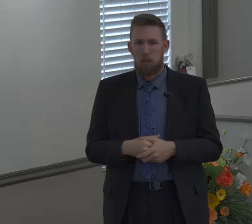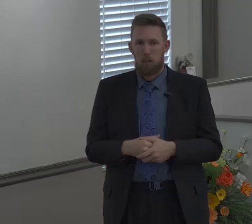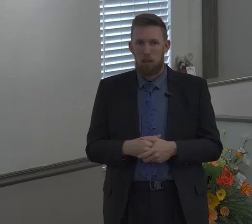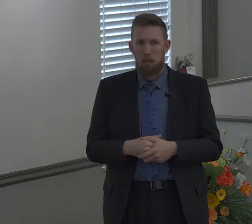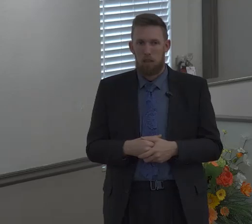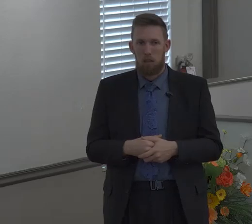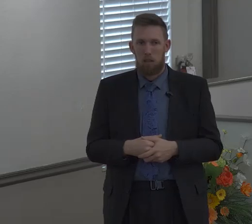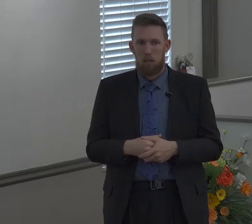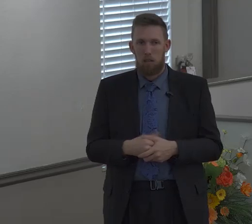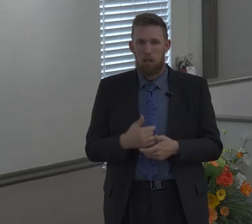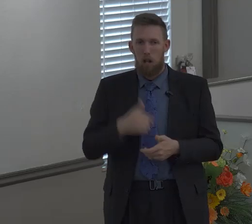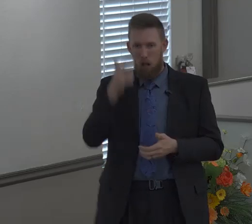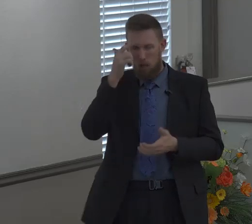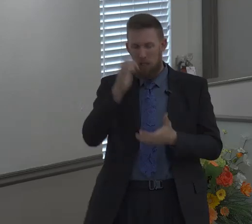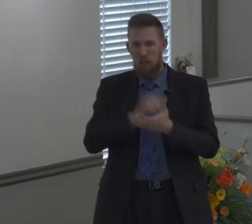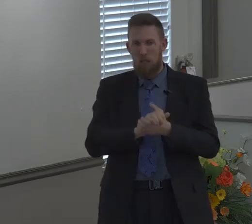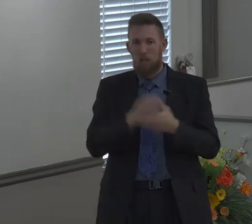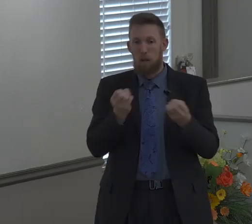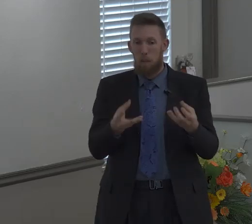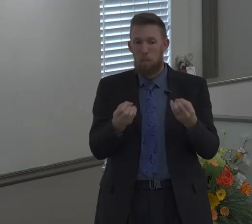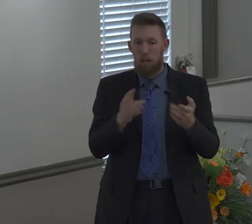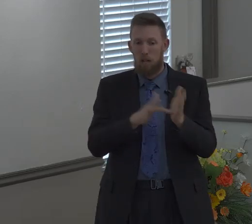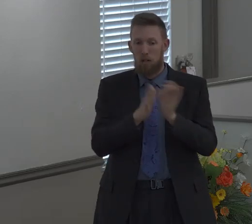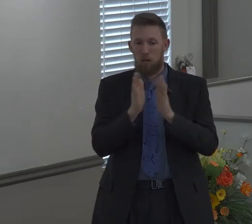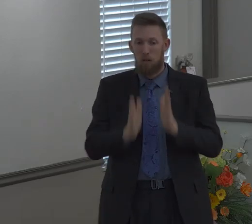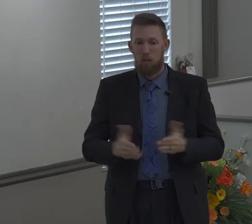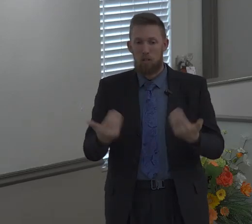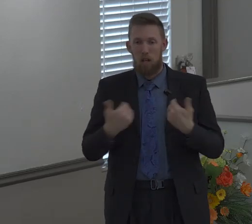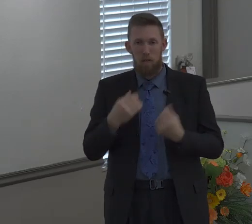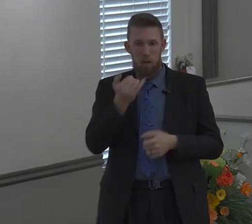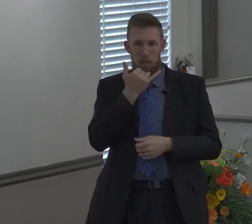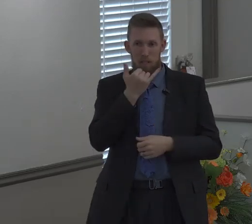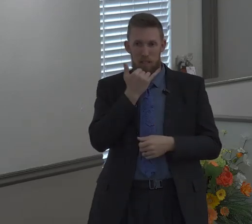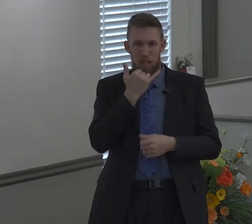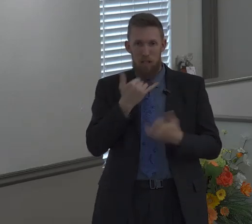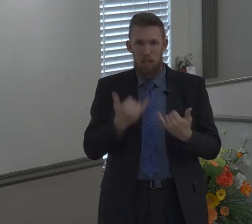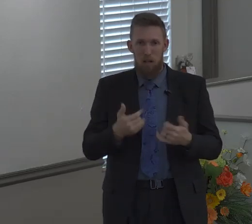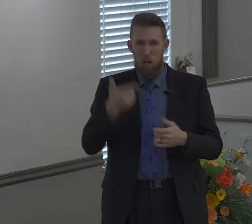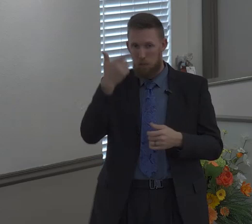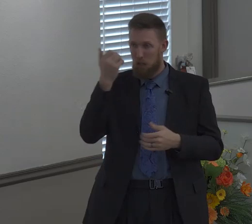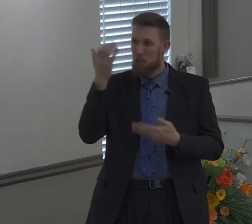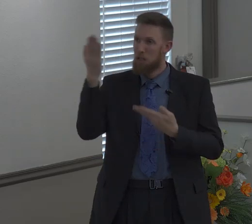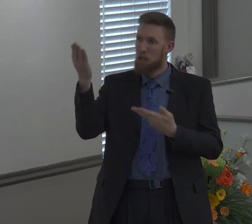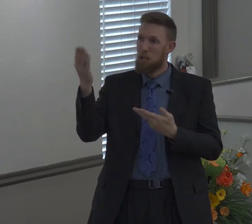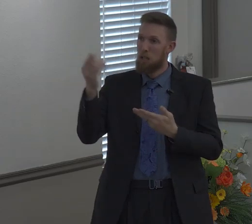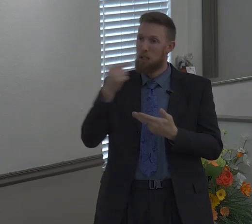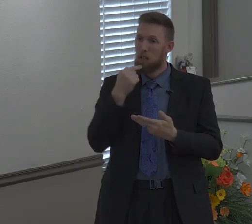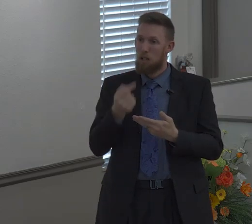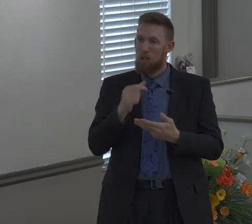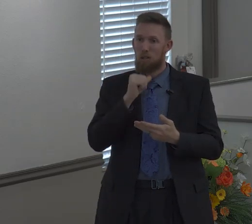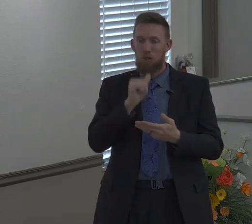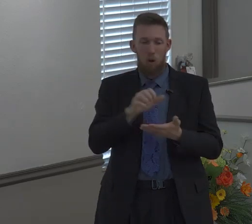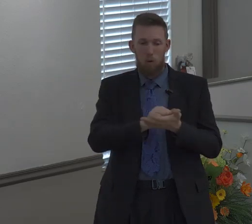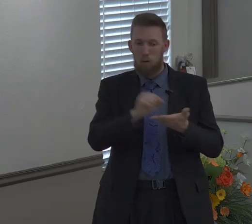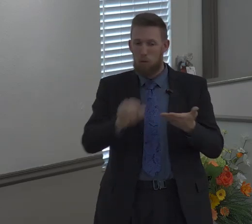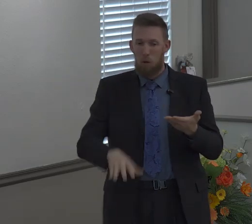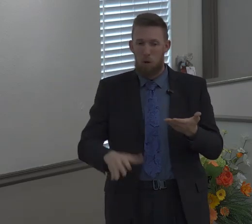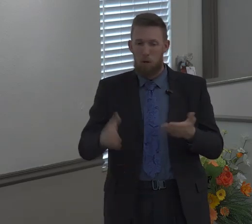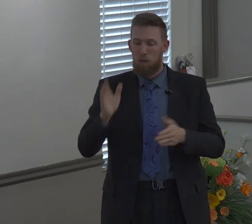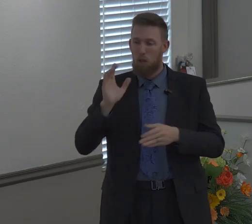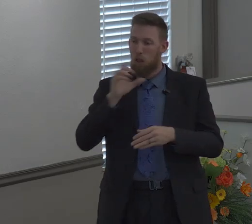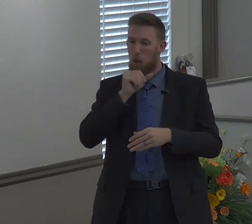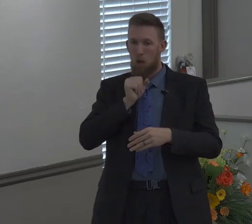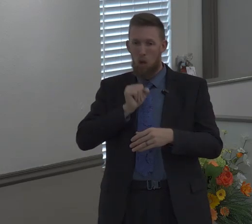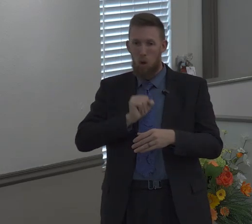I believe that we have made a mistake in Christianity where God says, do not remove the ancient landmarks.